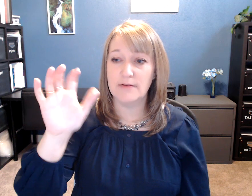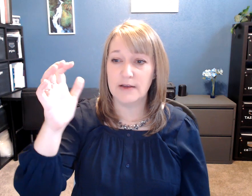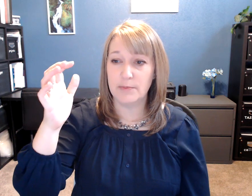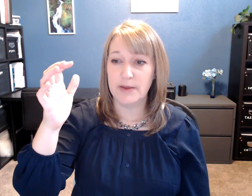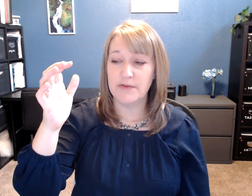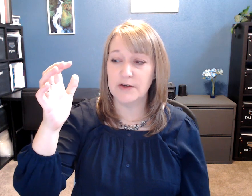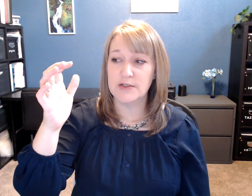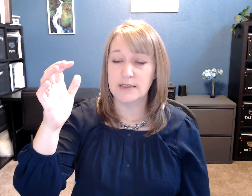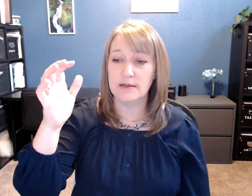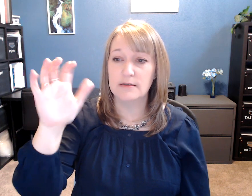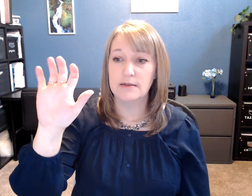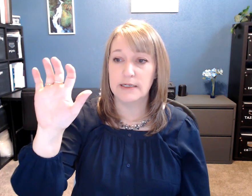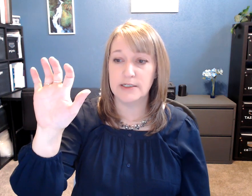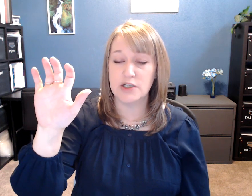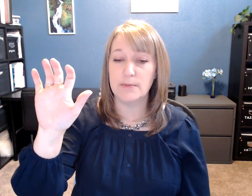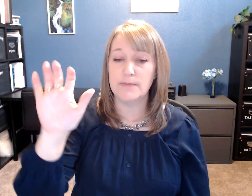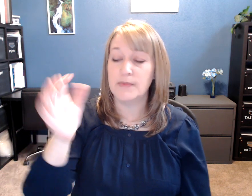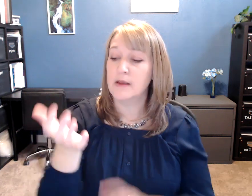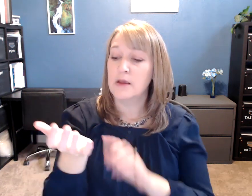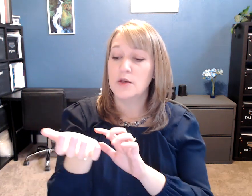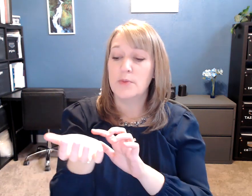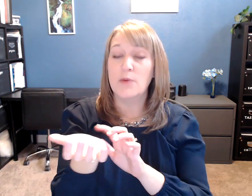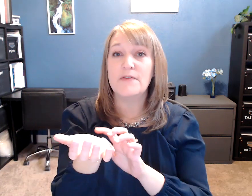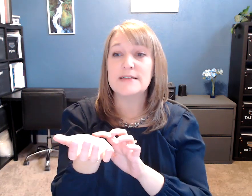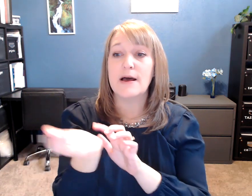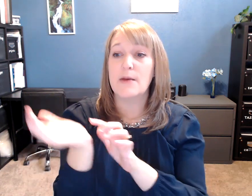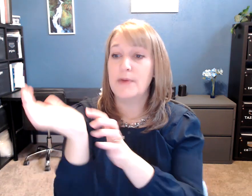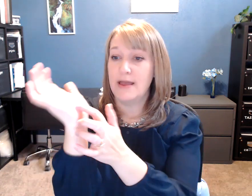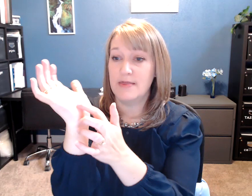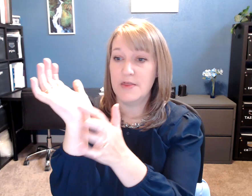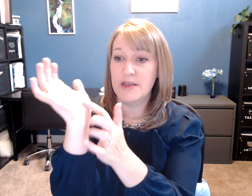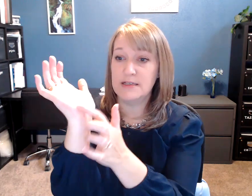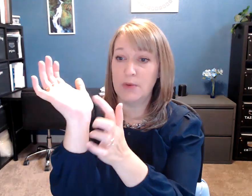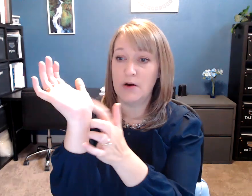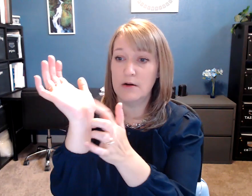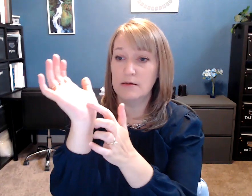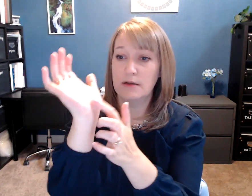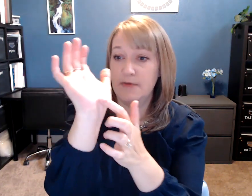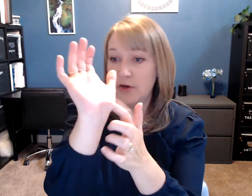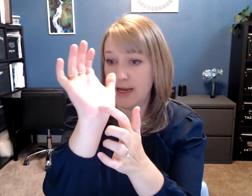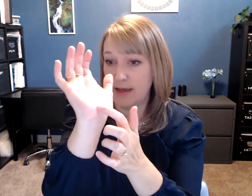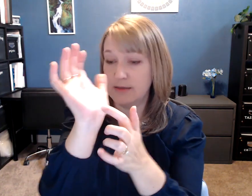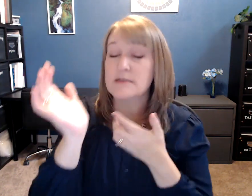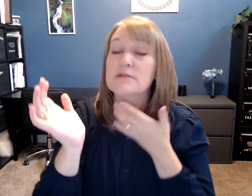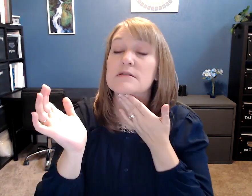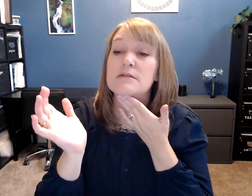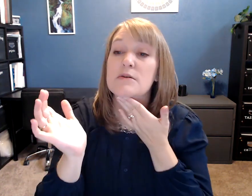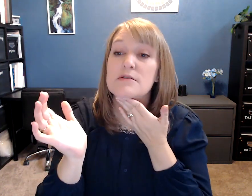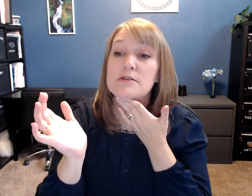kind of a bent fingers here, hand shape. Your palm will face up, and this part of your hand is going to go underneath